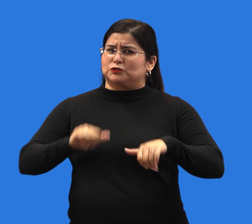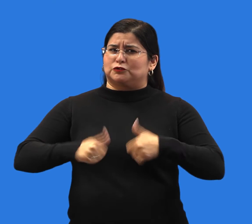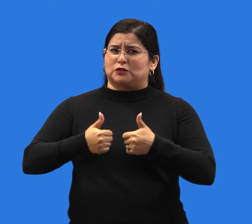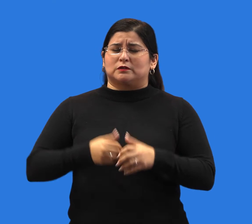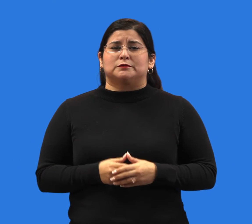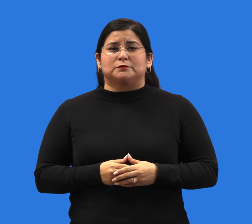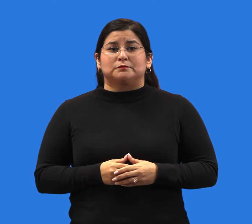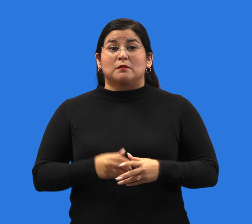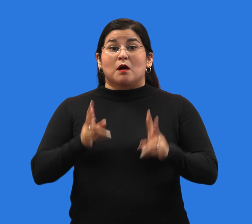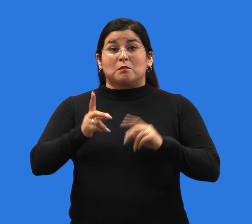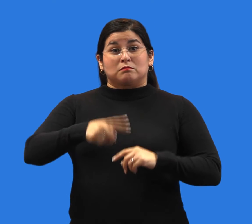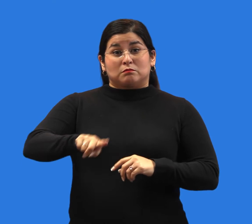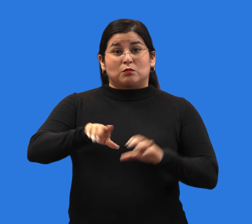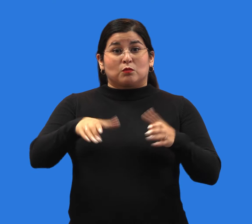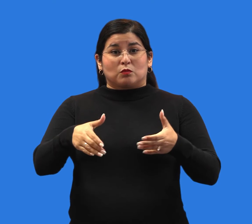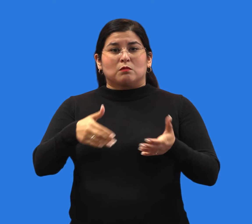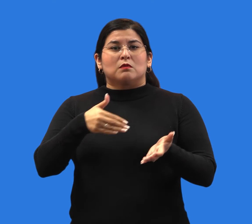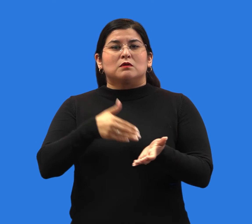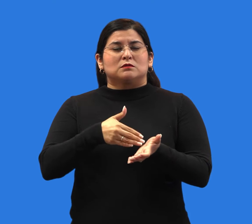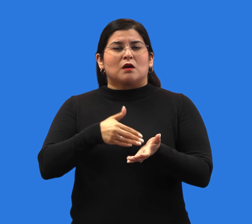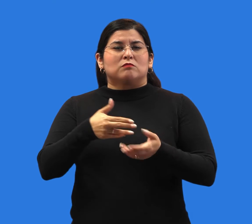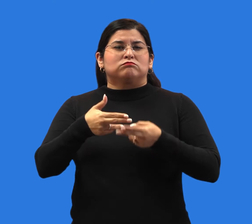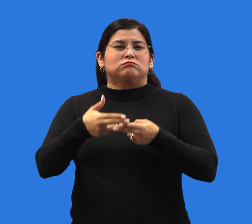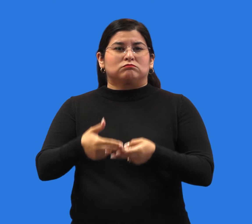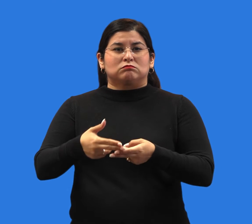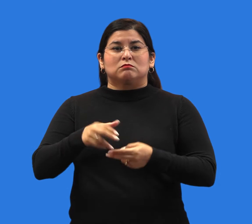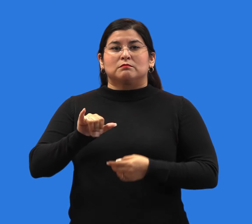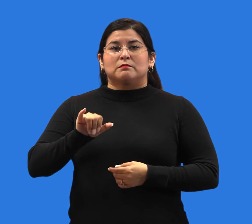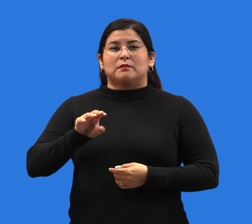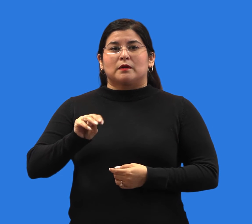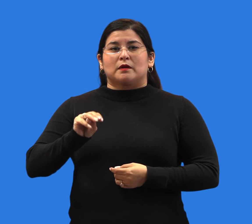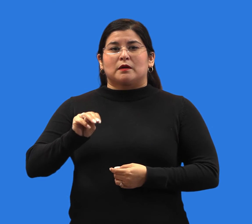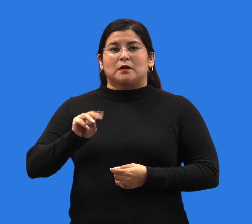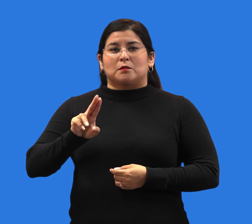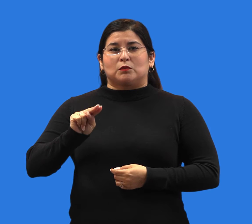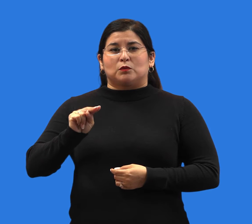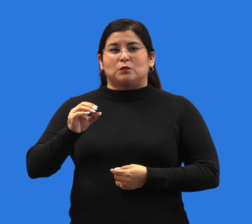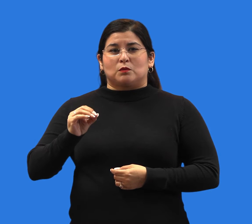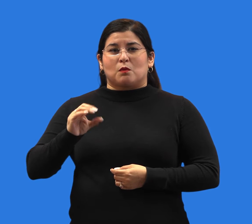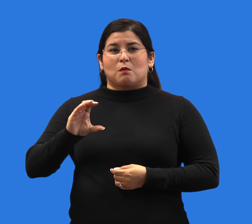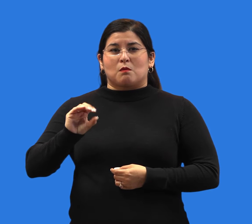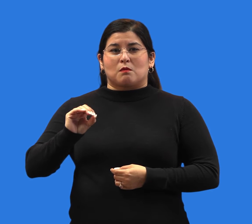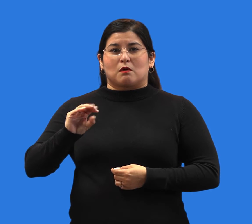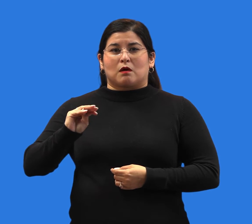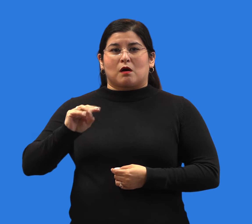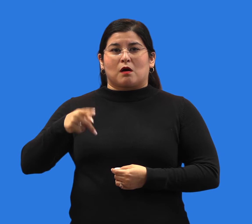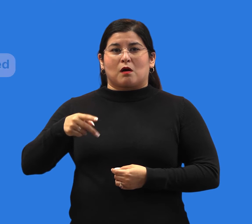that means it's harder for your body to fight off viruses, like COVID-19. Doctors often use the word